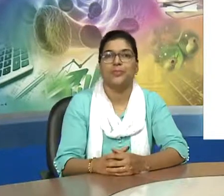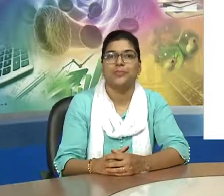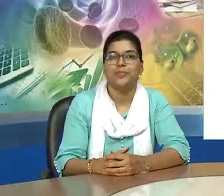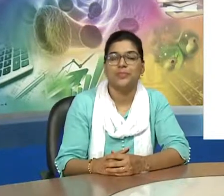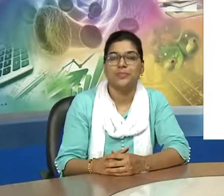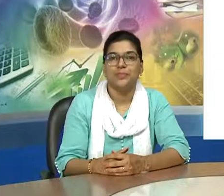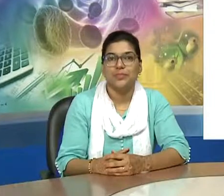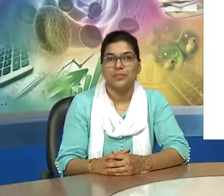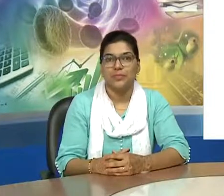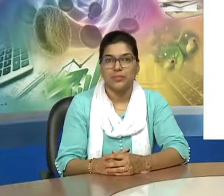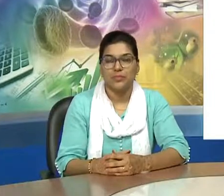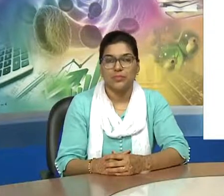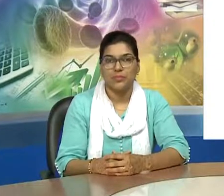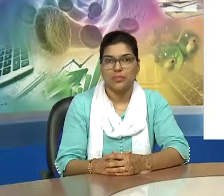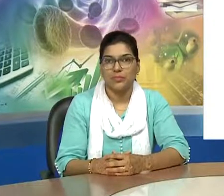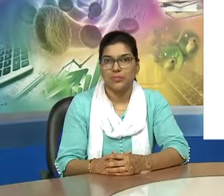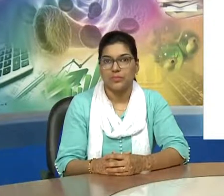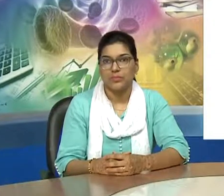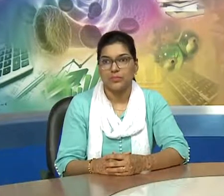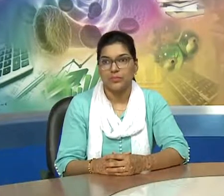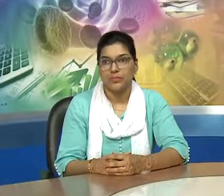Please have a look at this image closely.